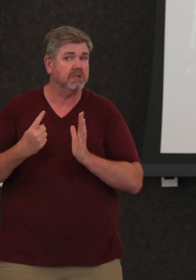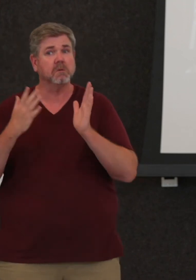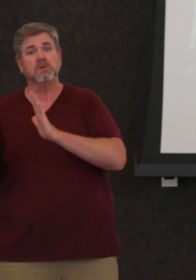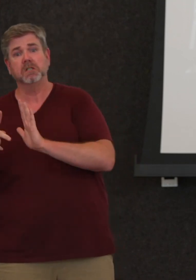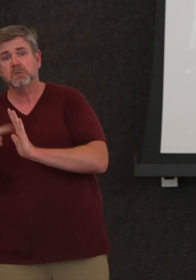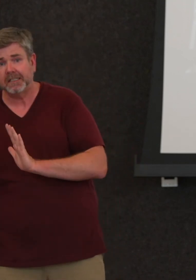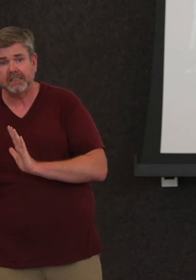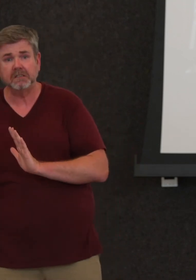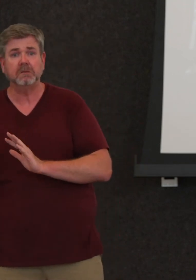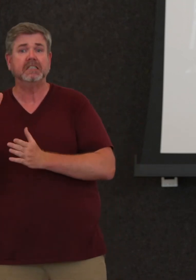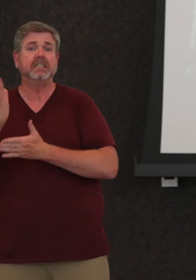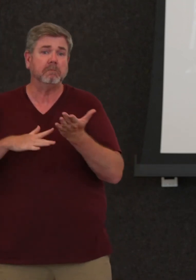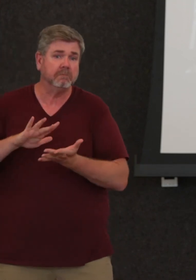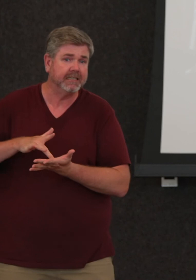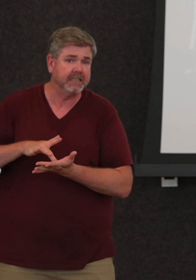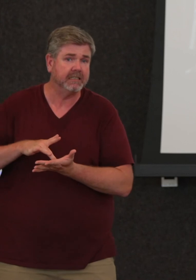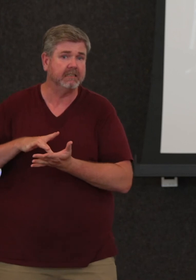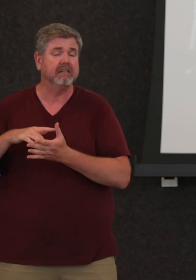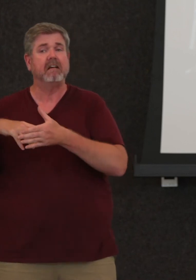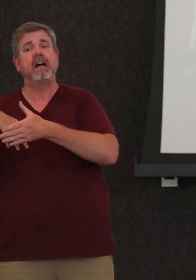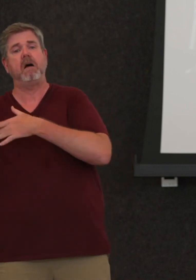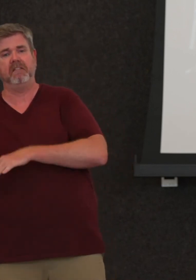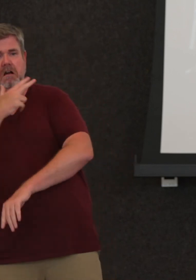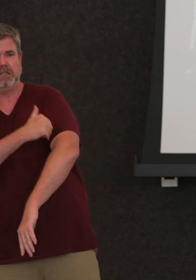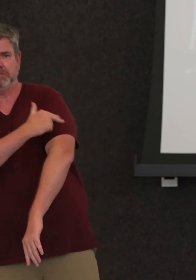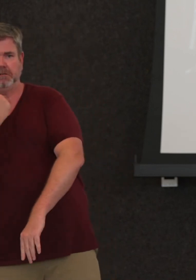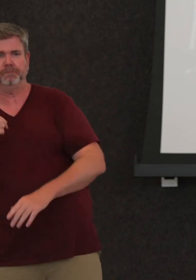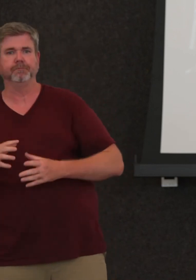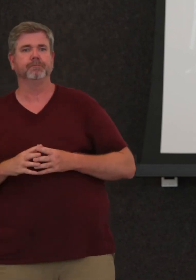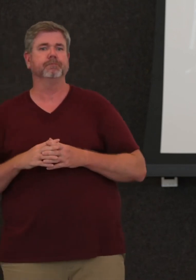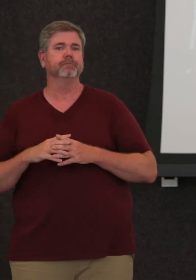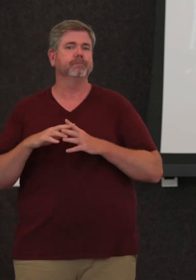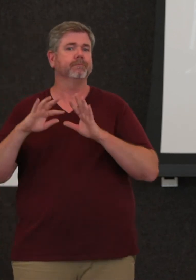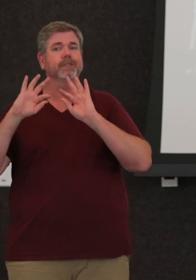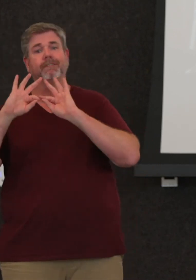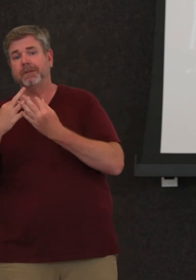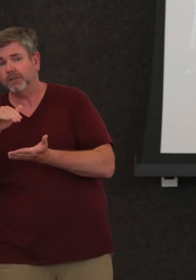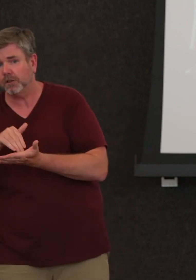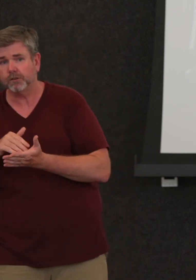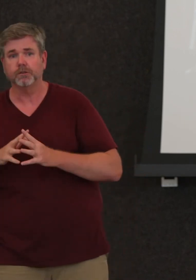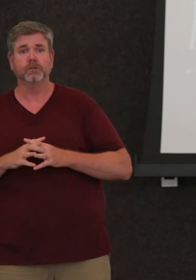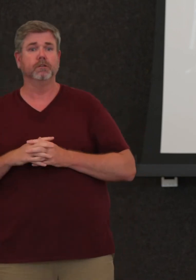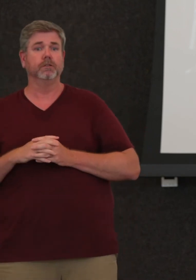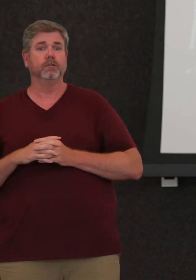outpatient setting. Some of the pediatricians or family doctors offering it, but not a whole lot of them, but there are